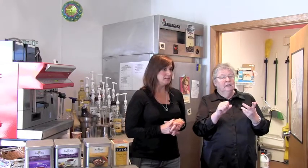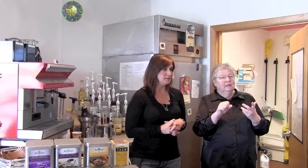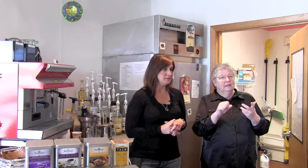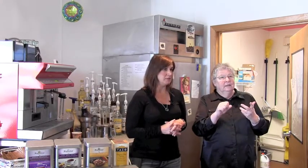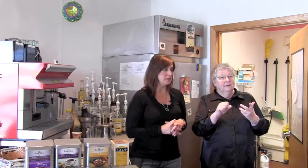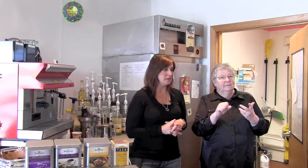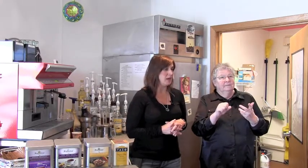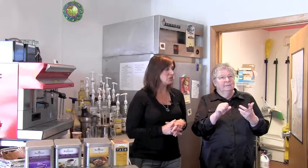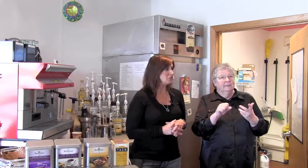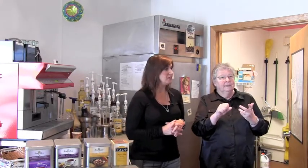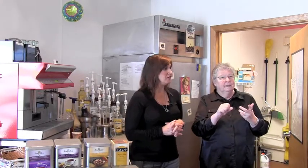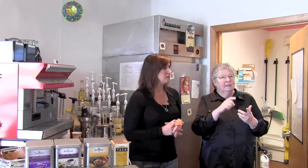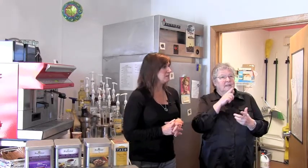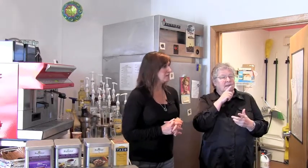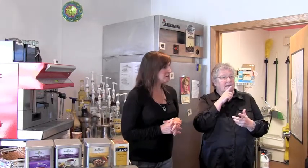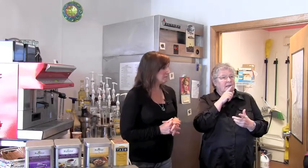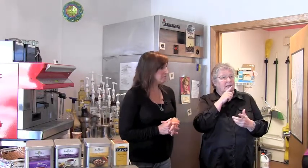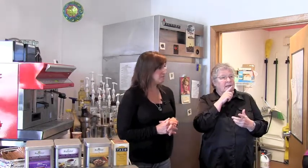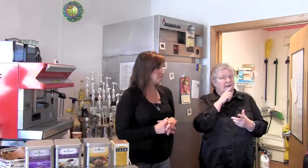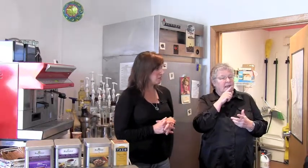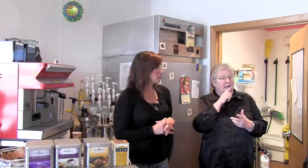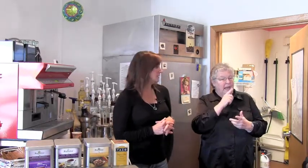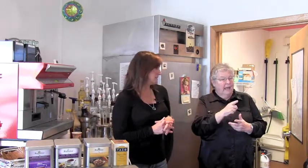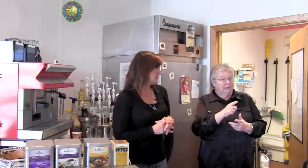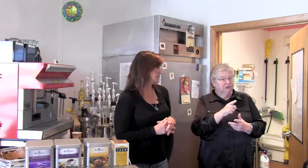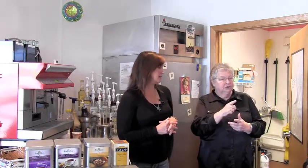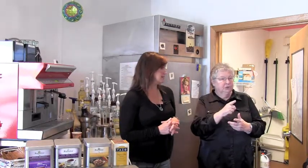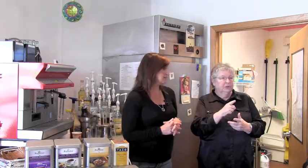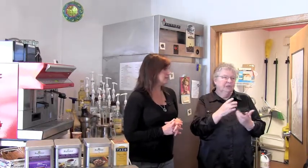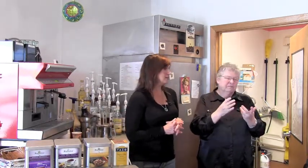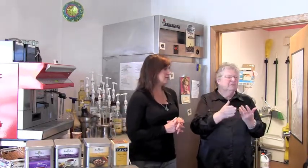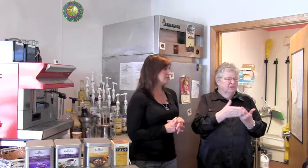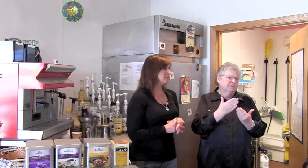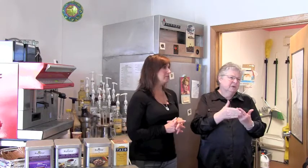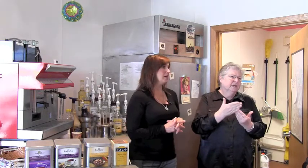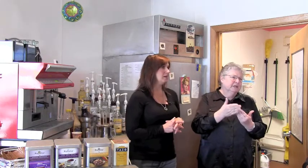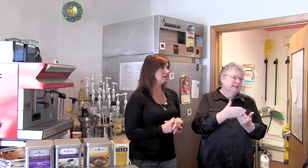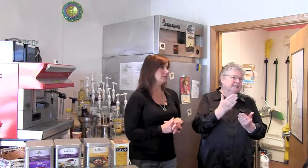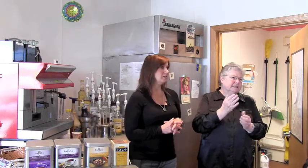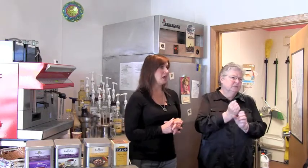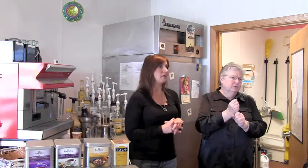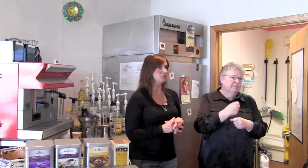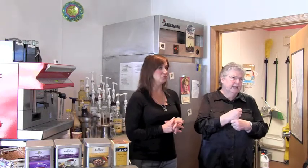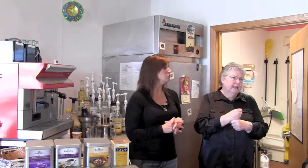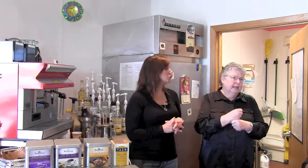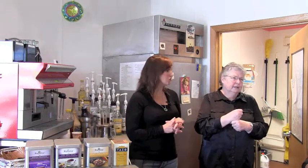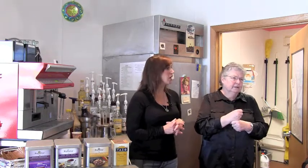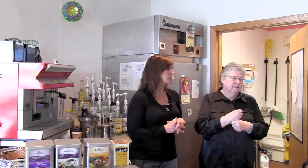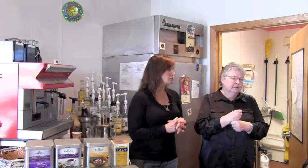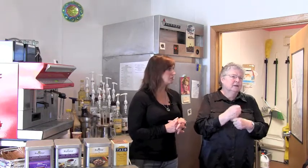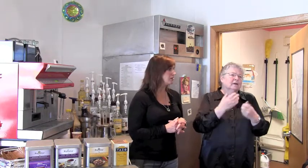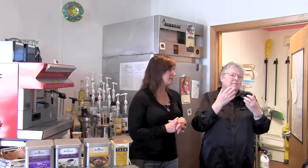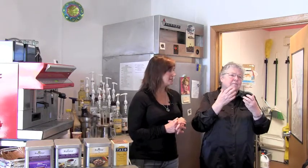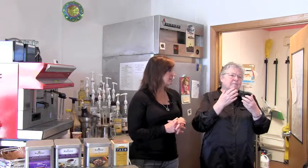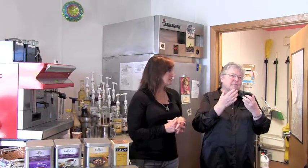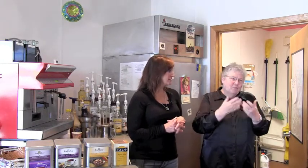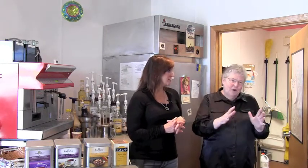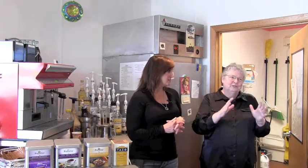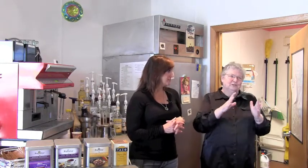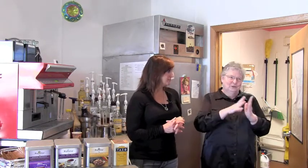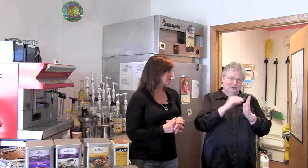And actually they're very easy to make after you learn how to do